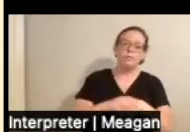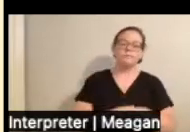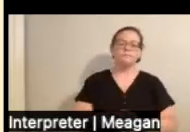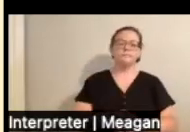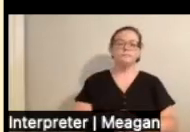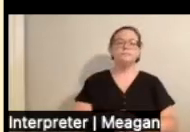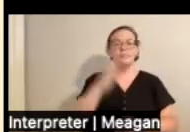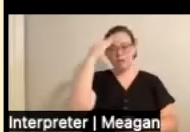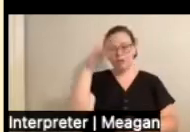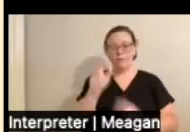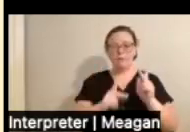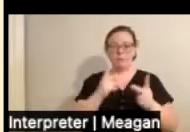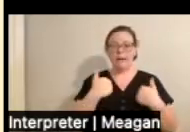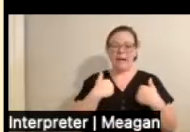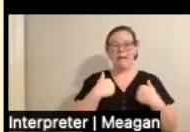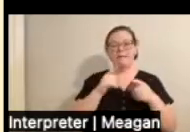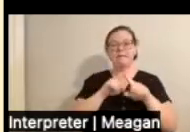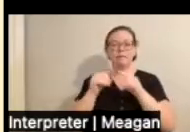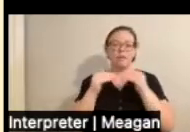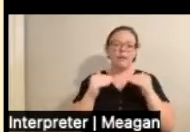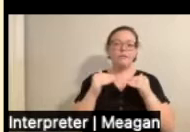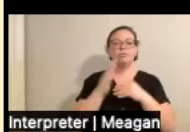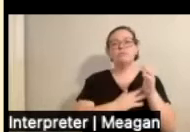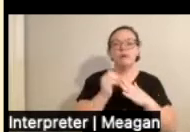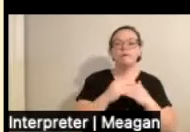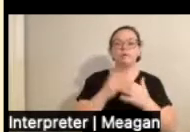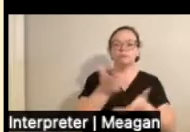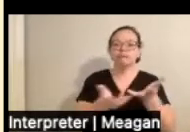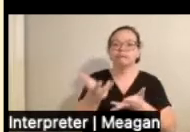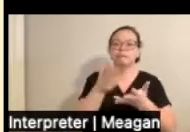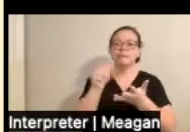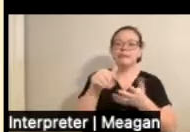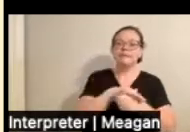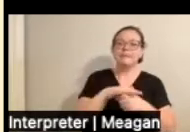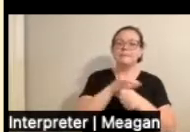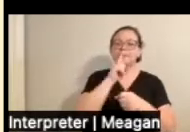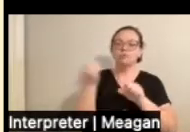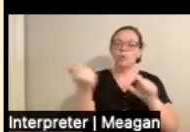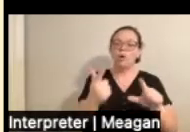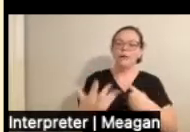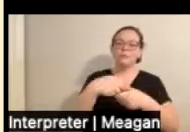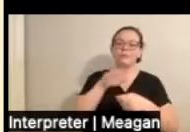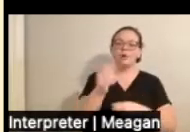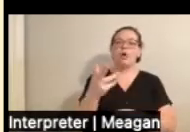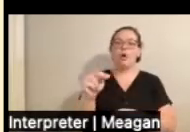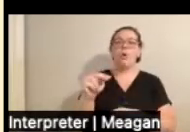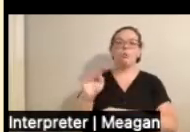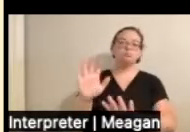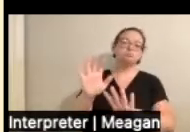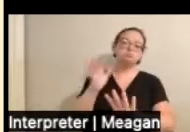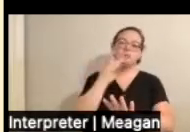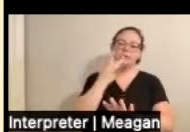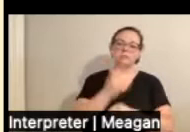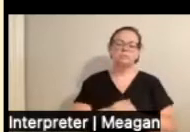different levels of comfort speaking and interacting in the space, and allow everyone to participate on their own terms. And if you